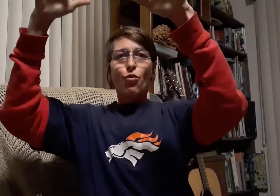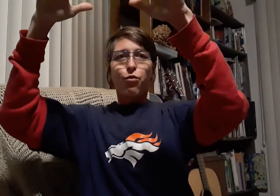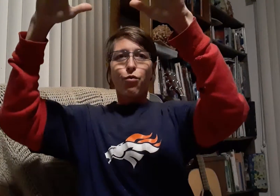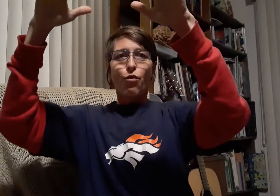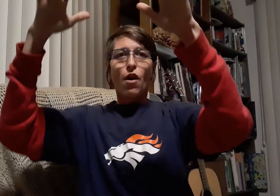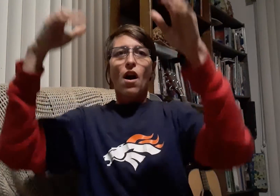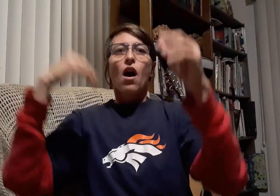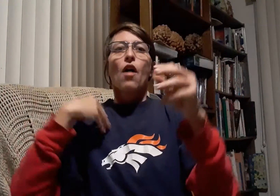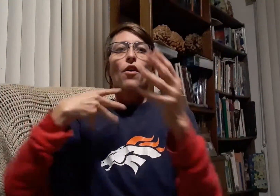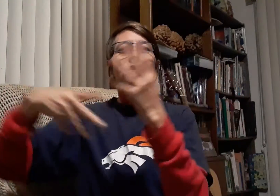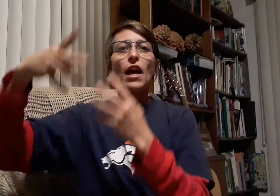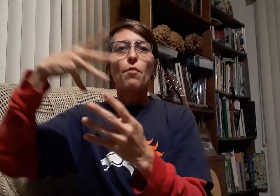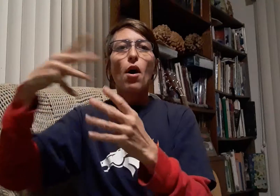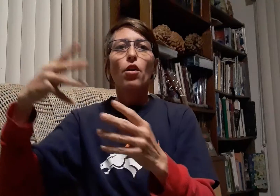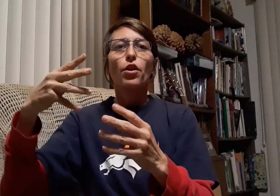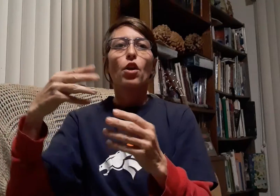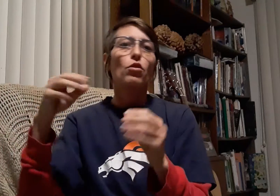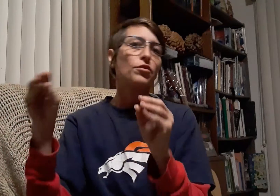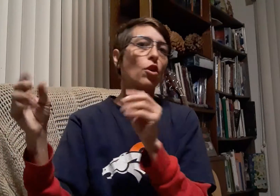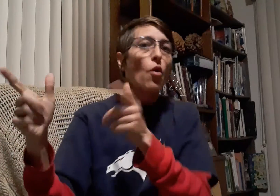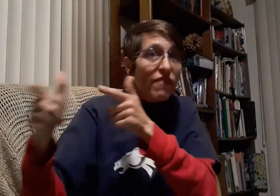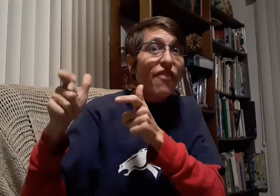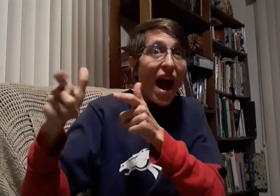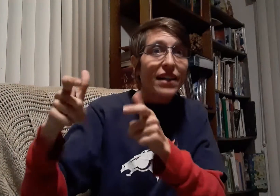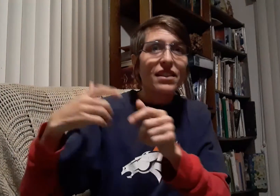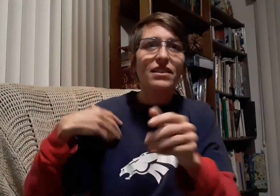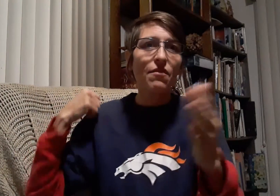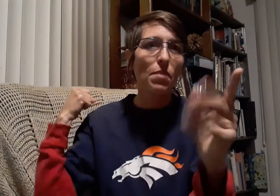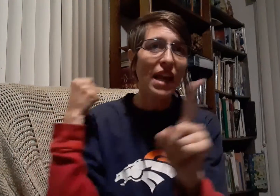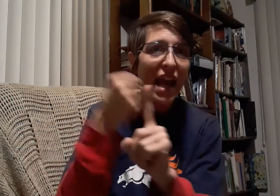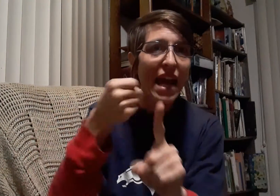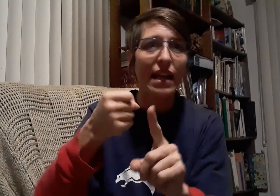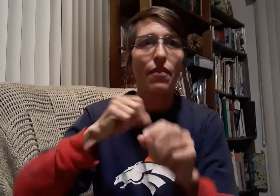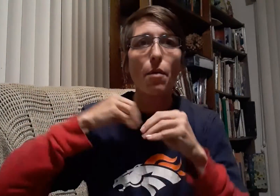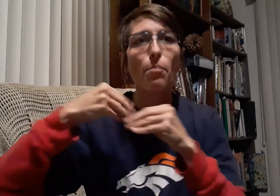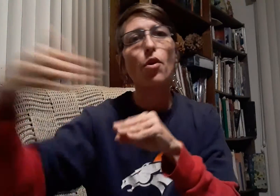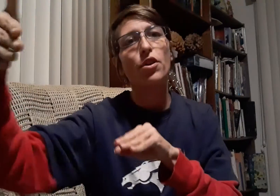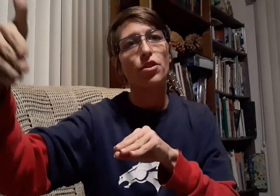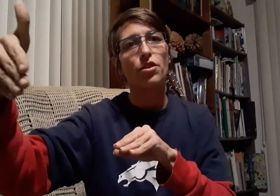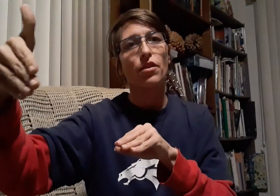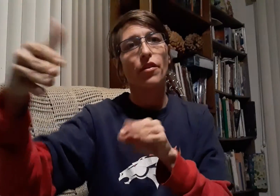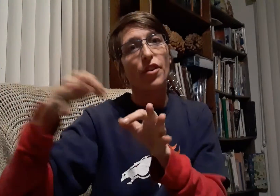Poof. Those air molecules are going fast because they've been hit and they're pushed. They're